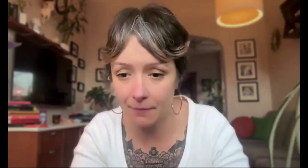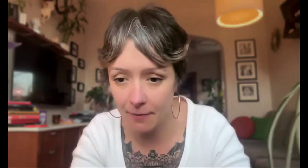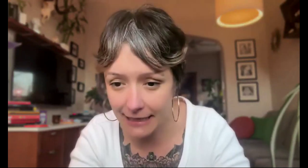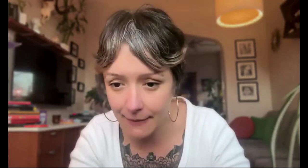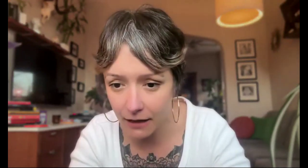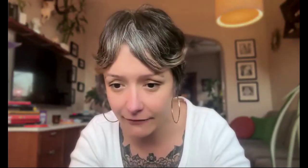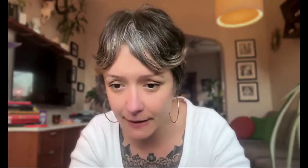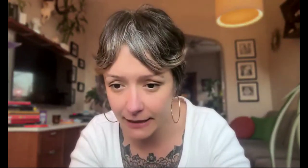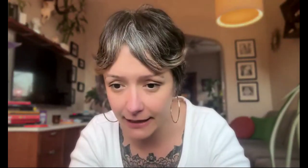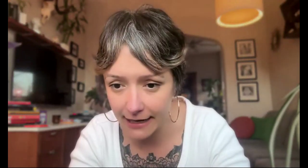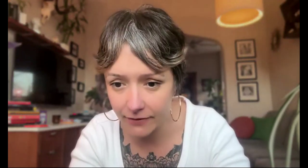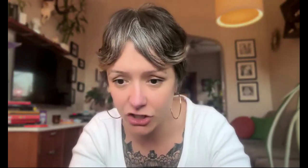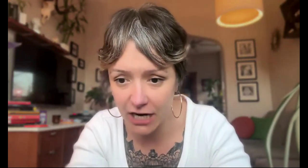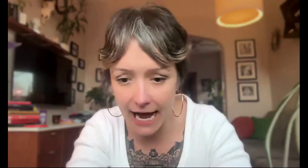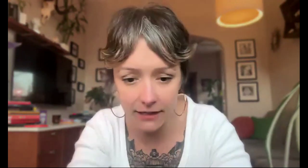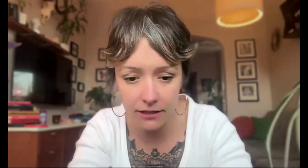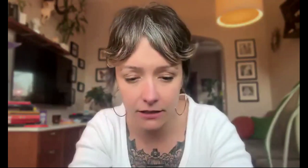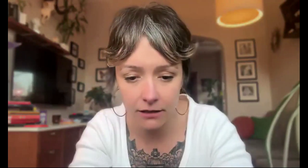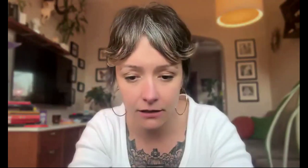gonna put my email, everybody, again in the chat.